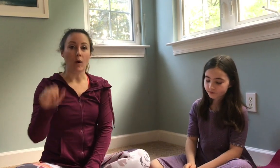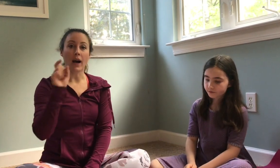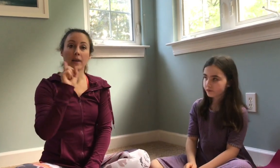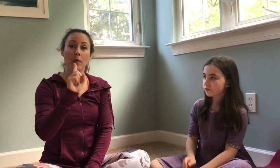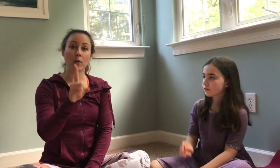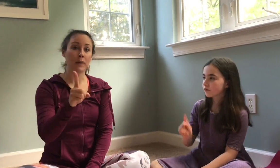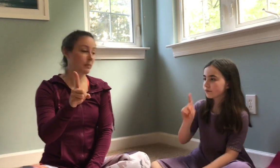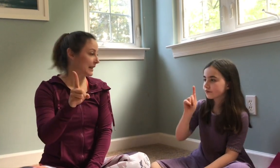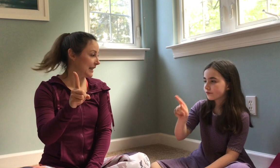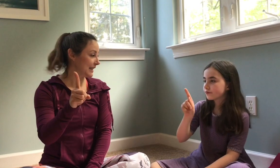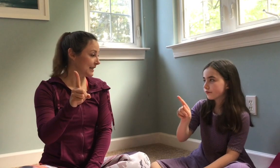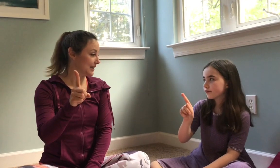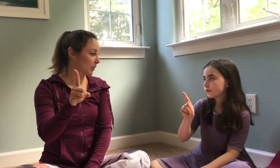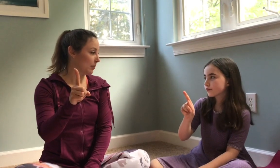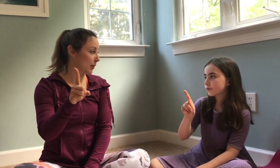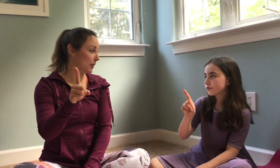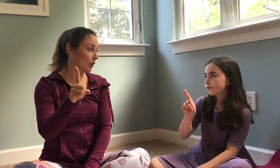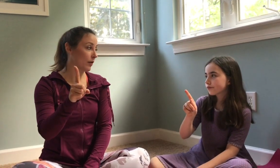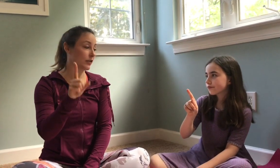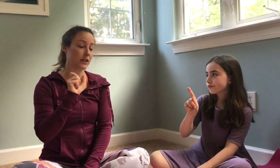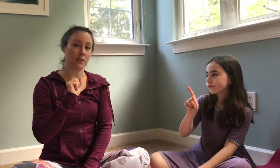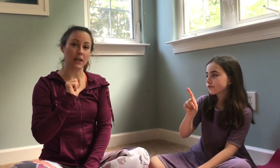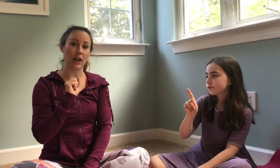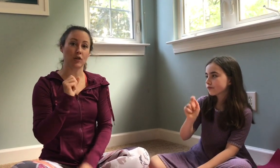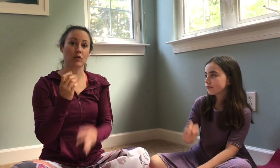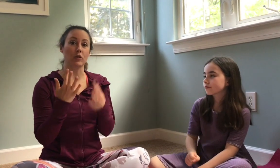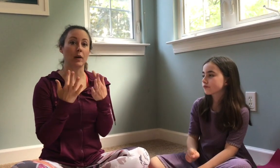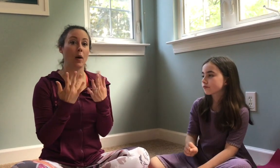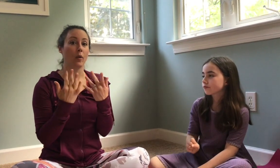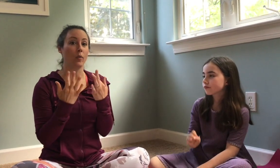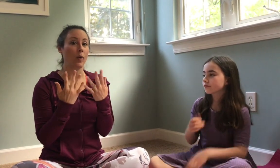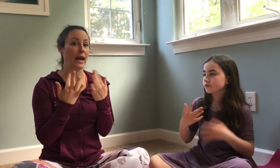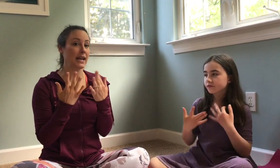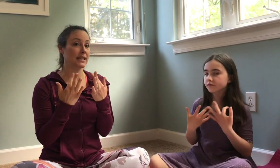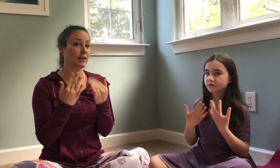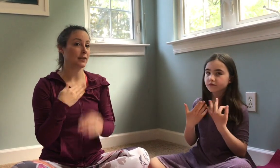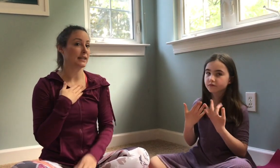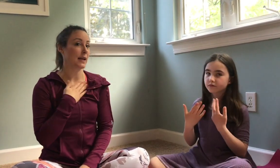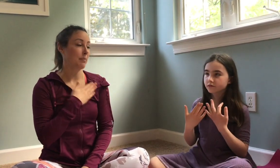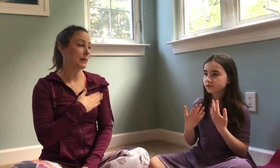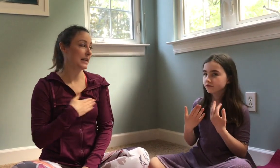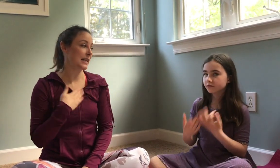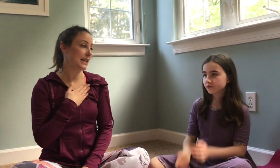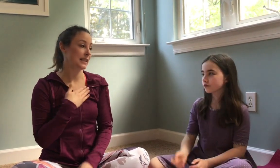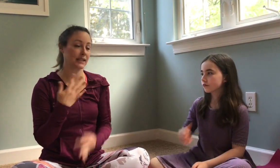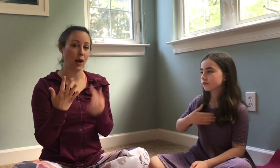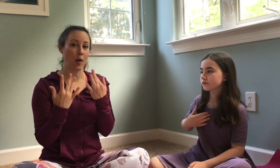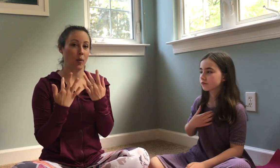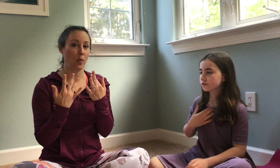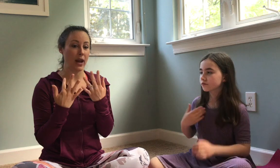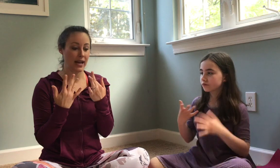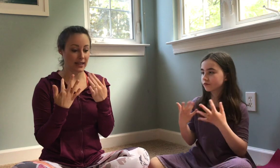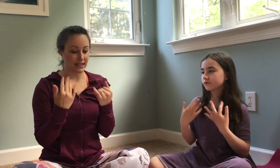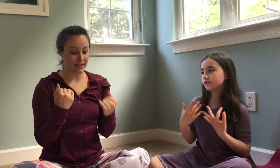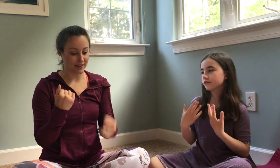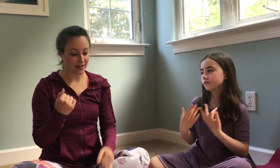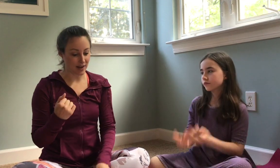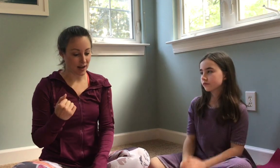One moment, please. One moment. Or for some of the younger children, wait. You can say, please, wait. All